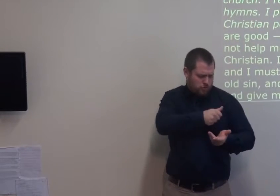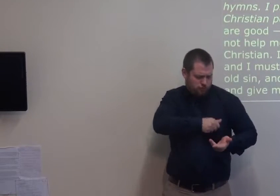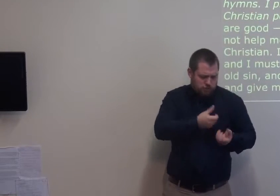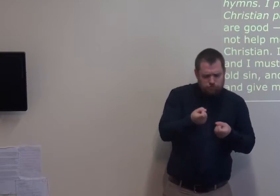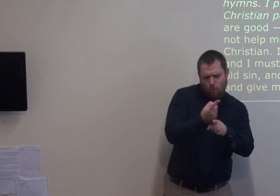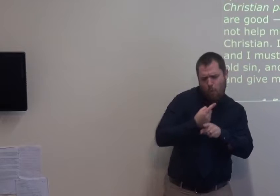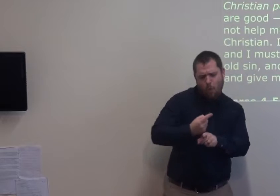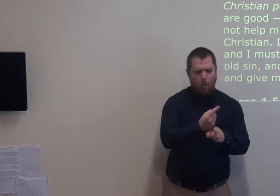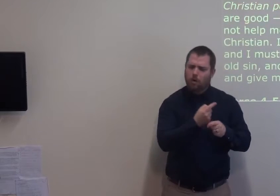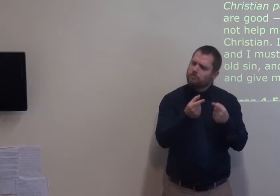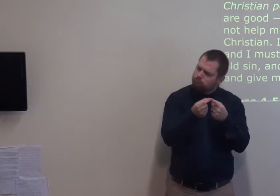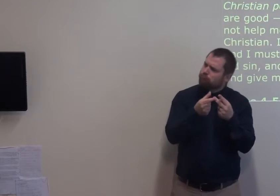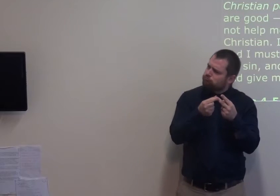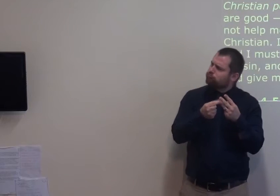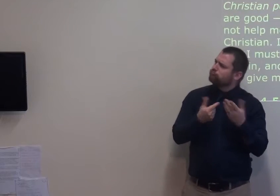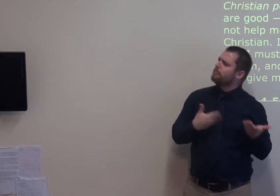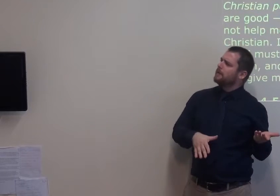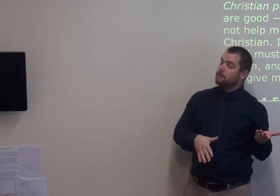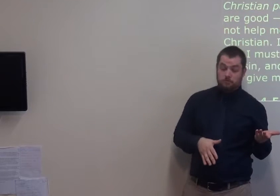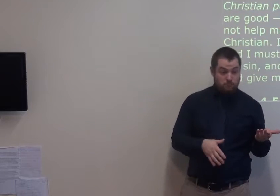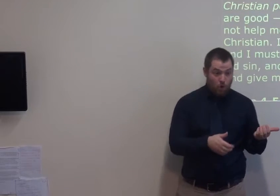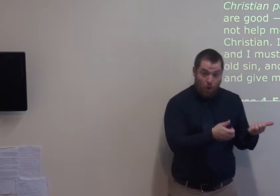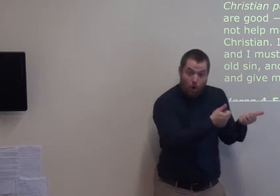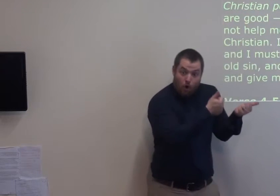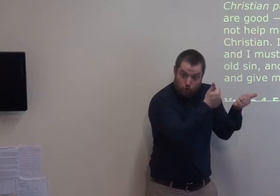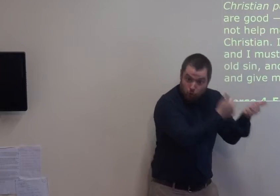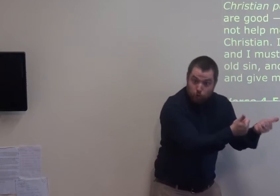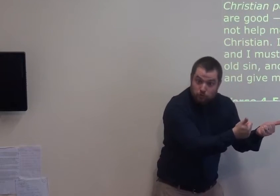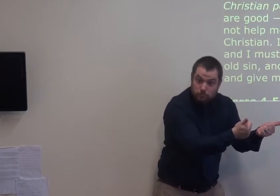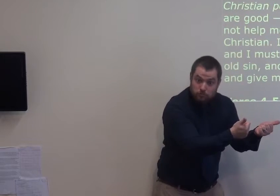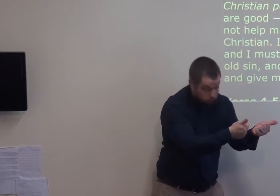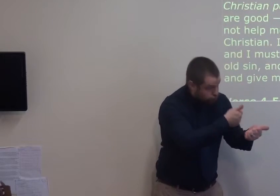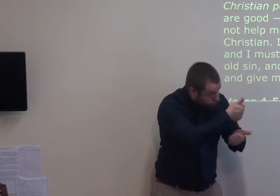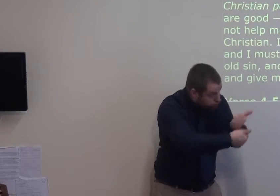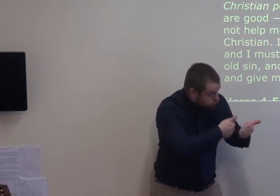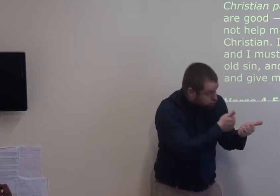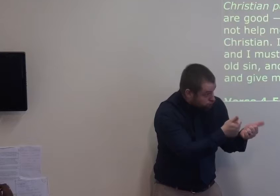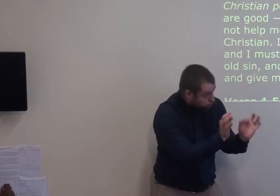And all of these things are good, but these things do not help me to become a Christian.